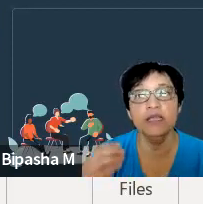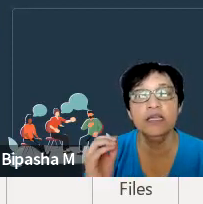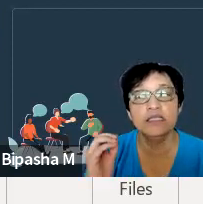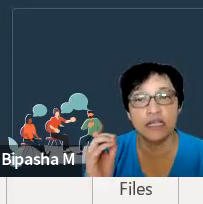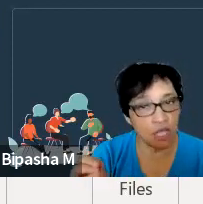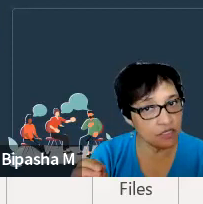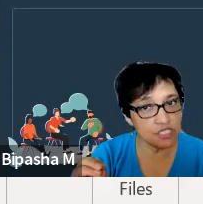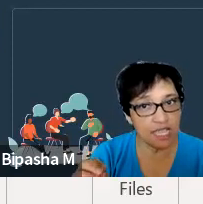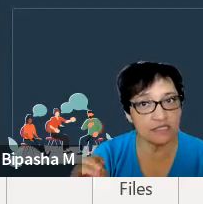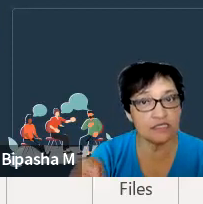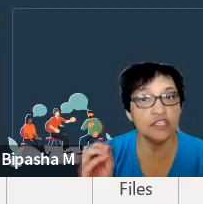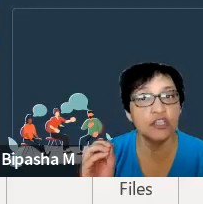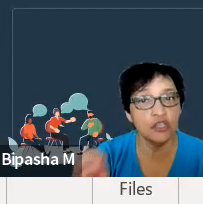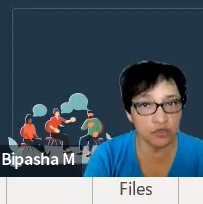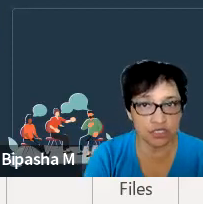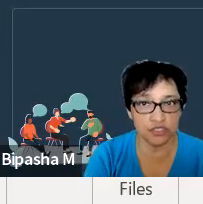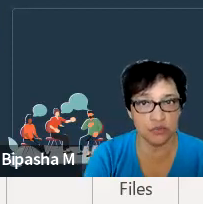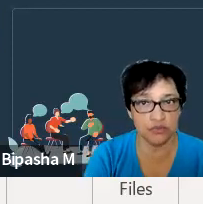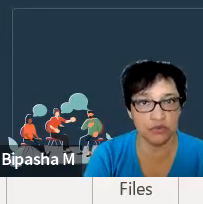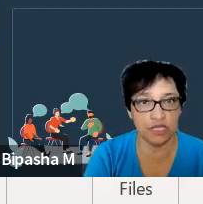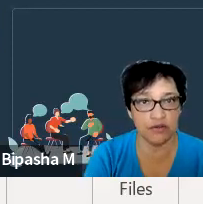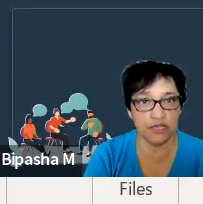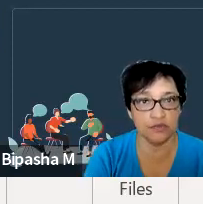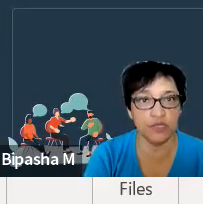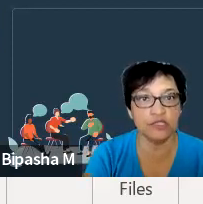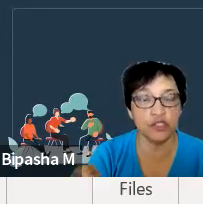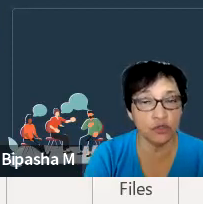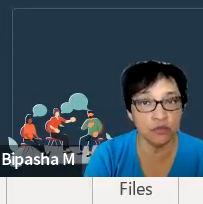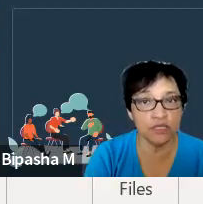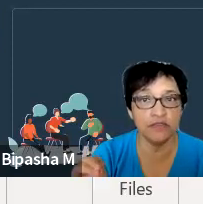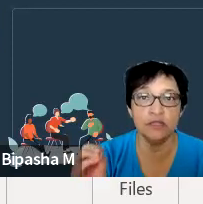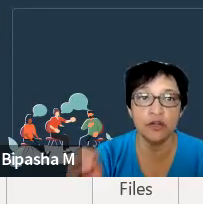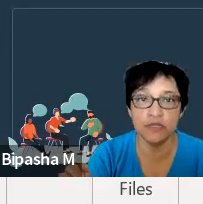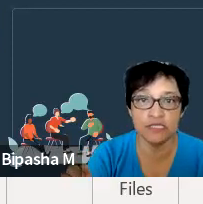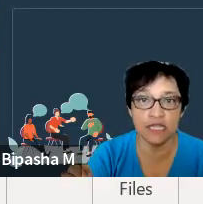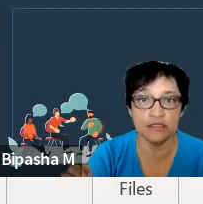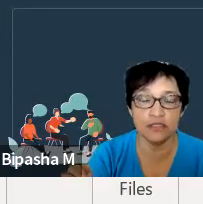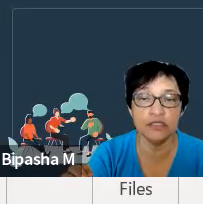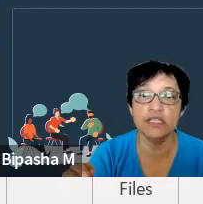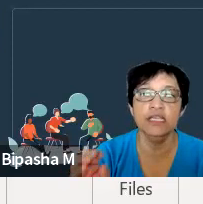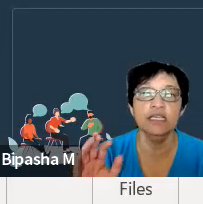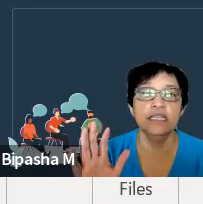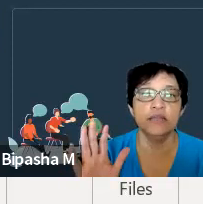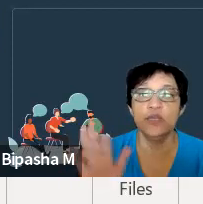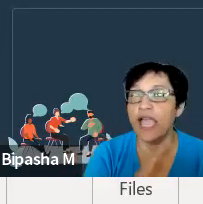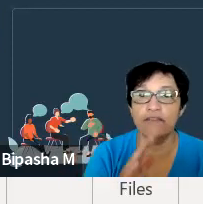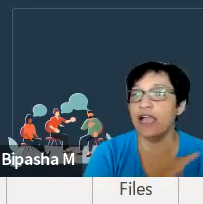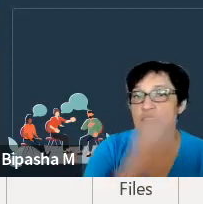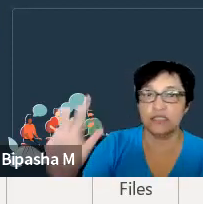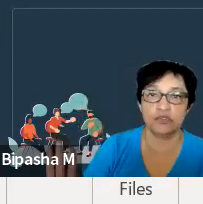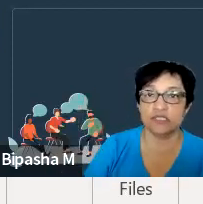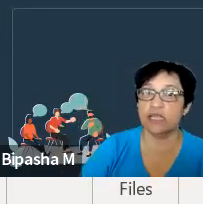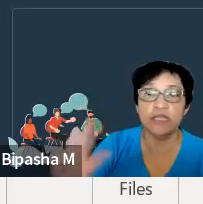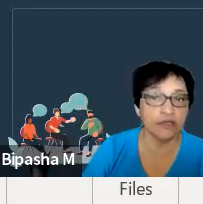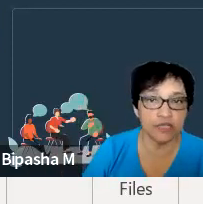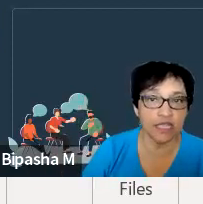up. Technology access is a huge issue in rural areas. We assume living in urban centers that we have